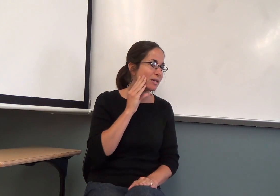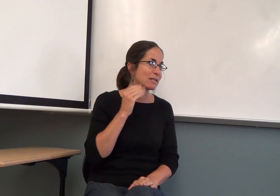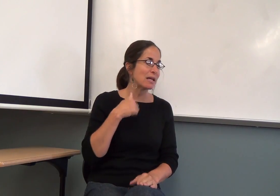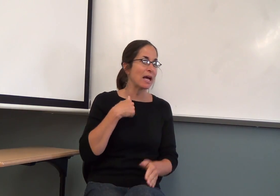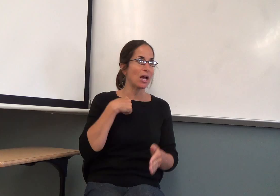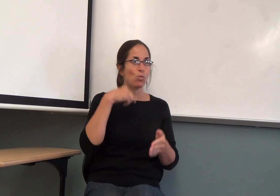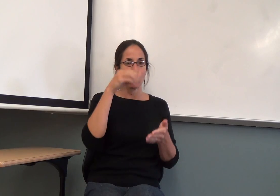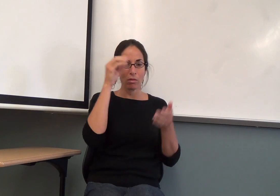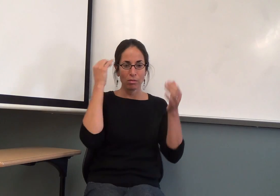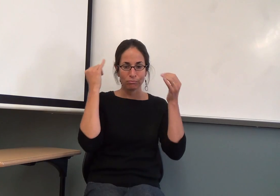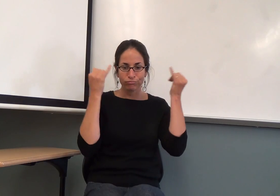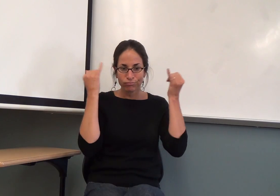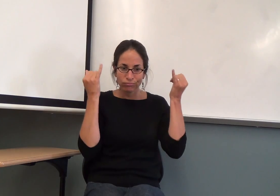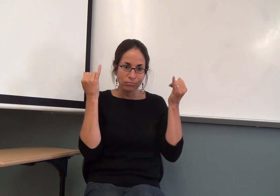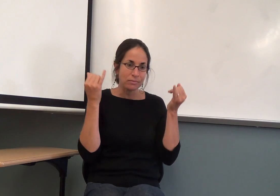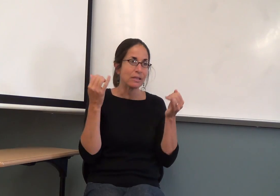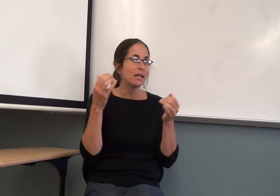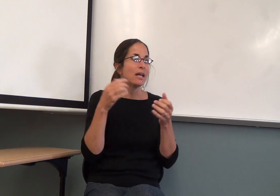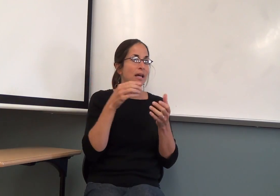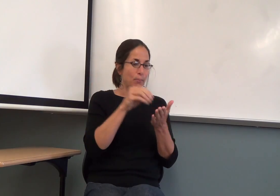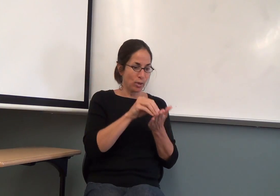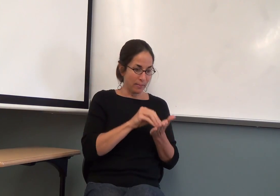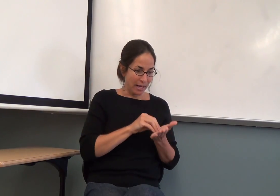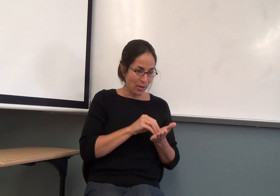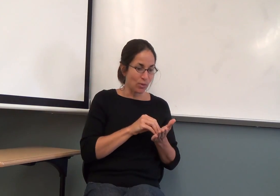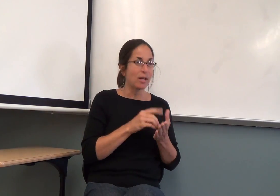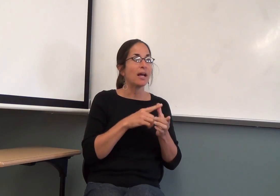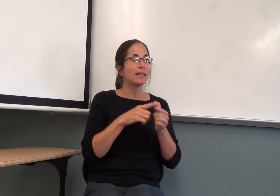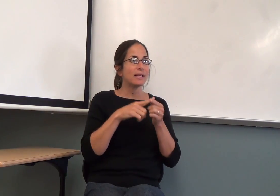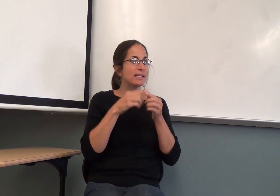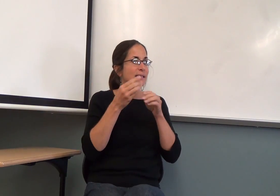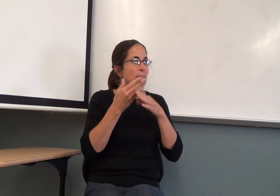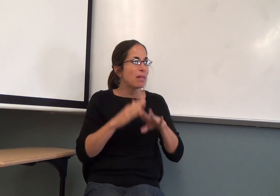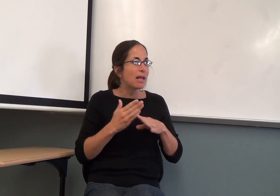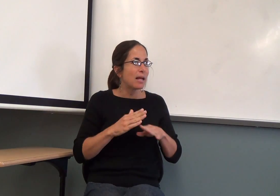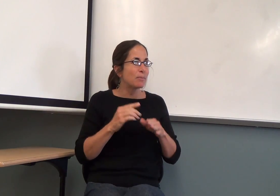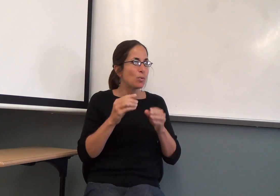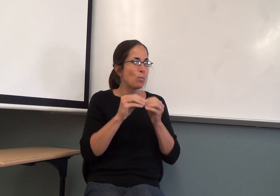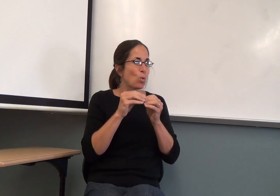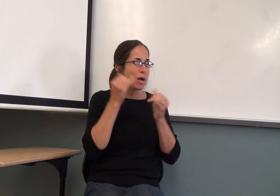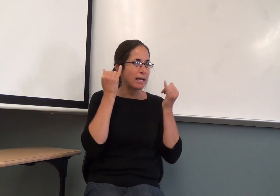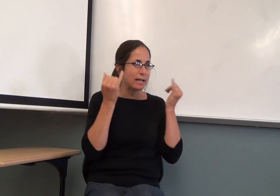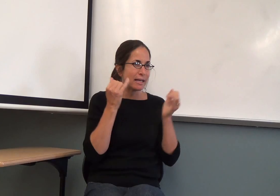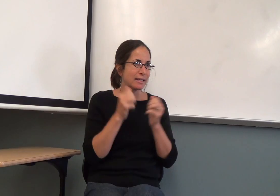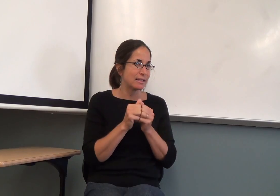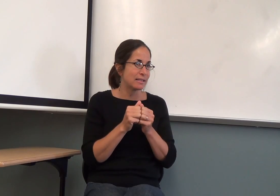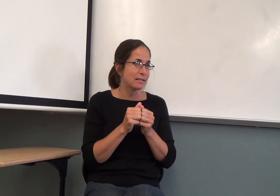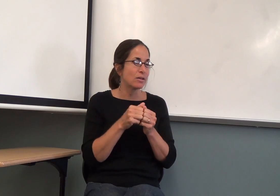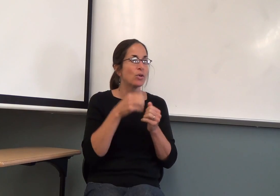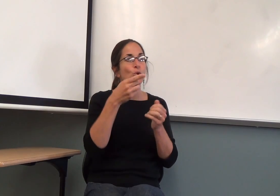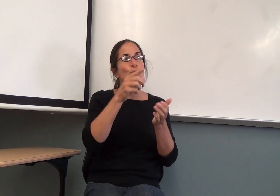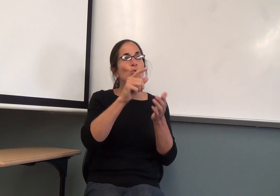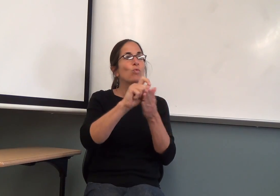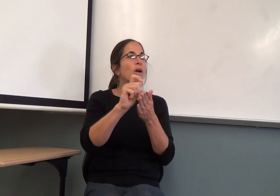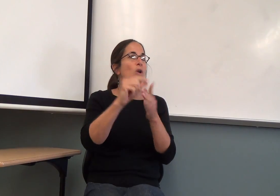my ideas. And then I'm going to break those down into more ideas. I'm looking for you to write down words or